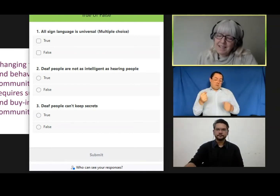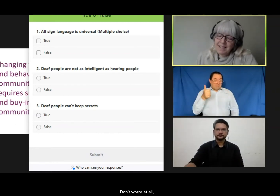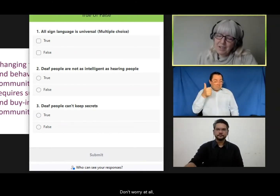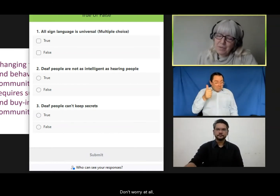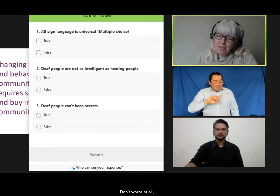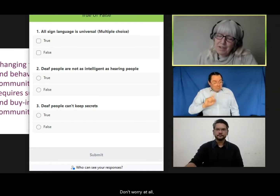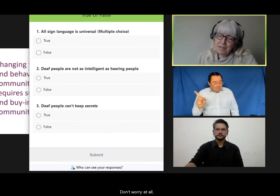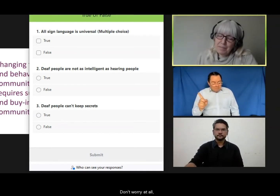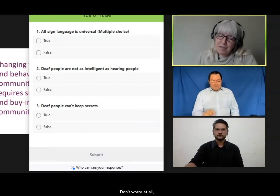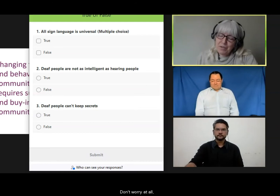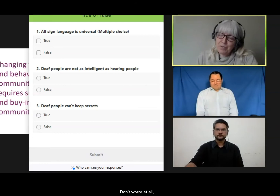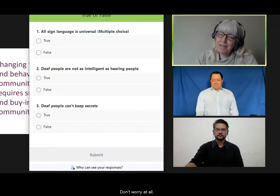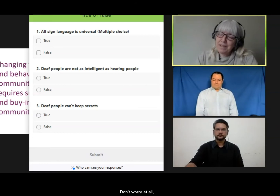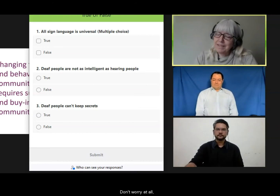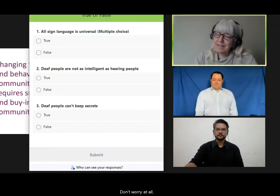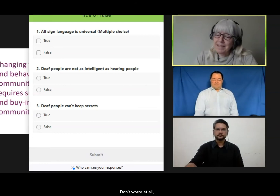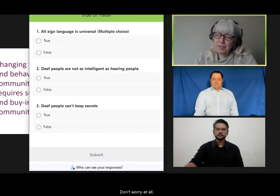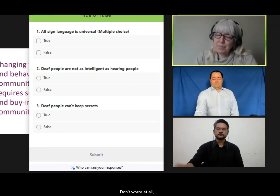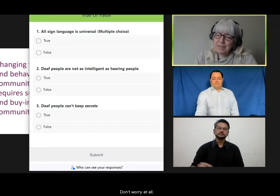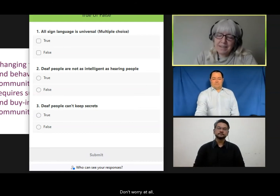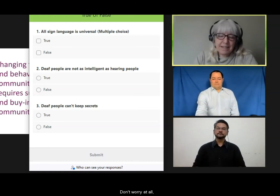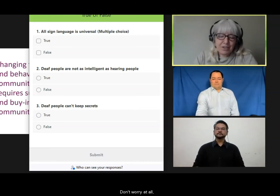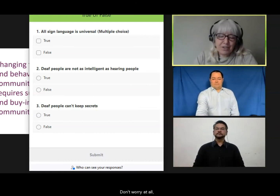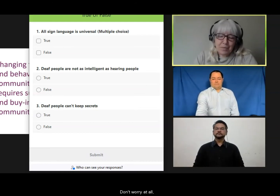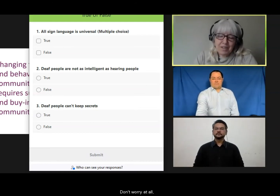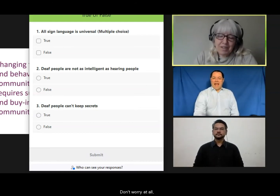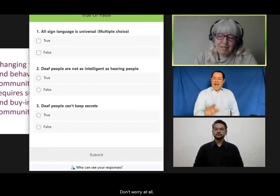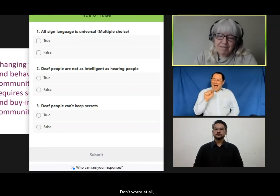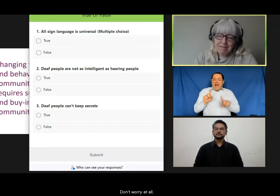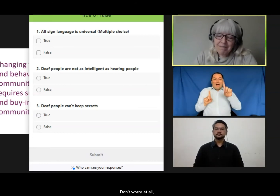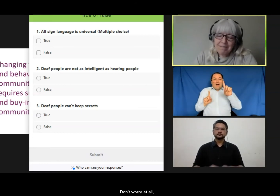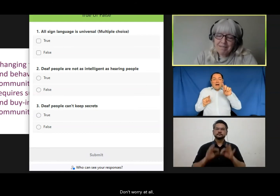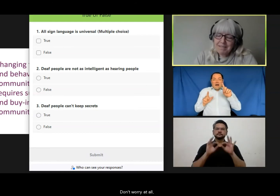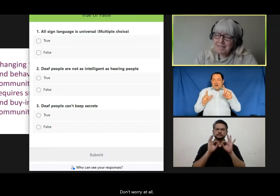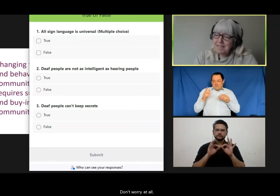I say, don't worry at all, this is completely anonymous.